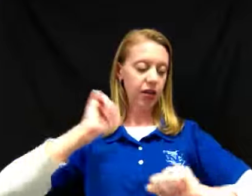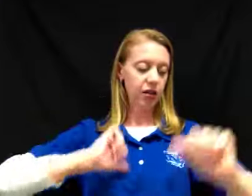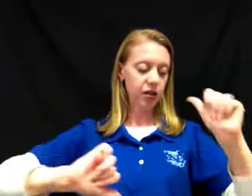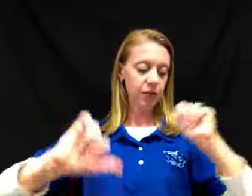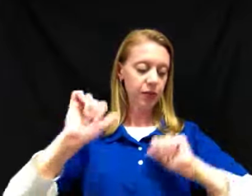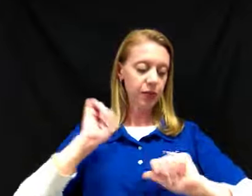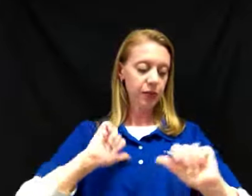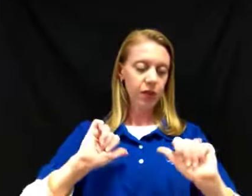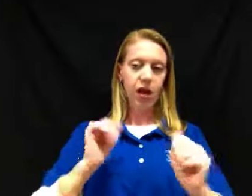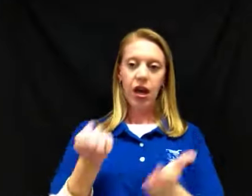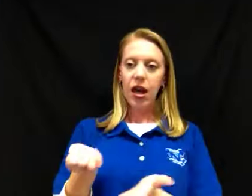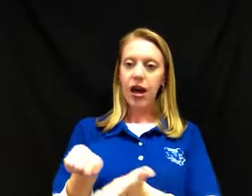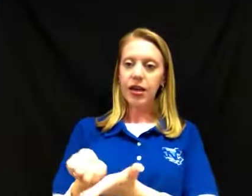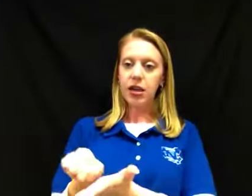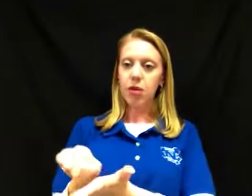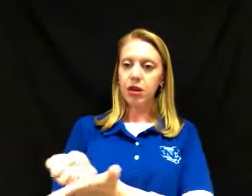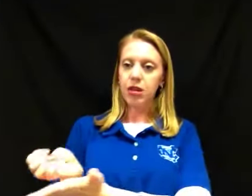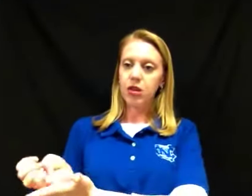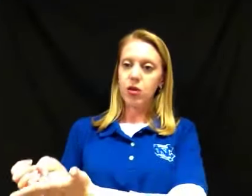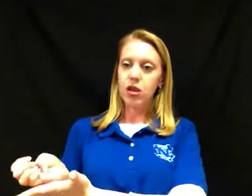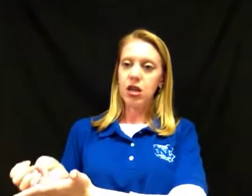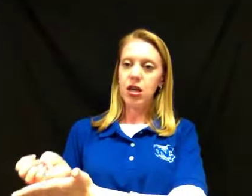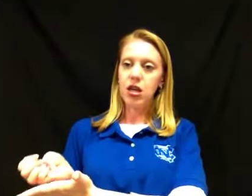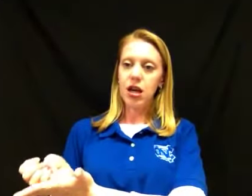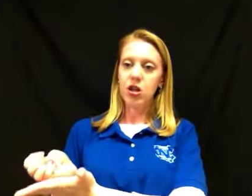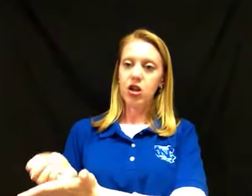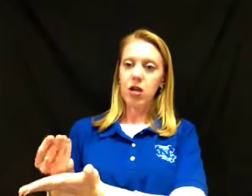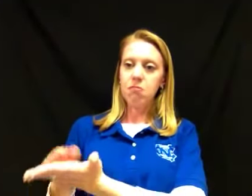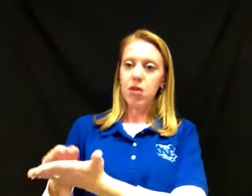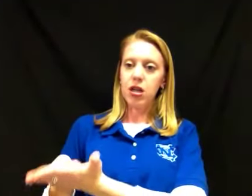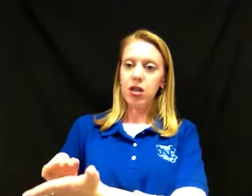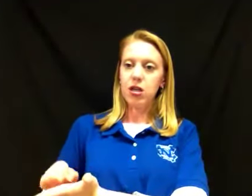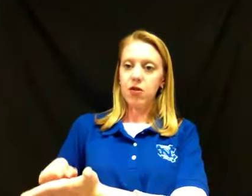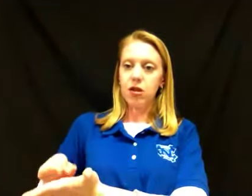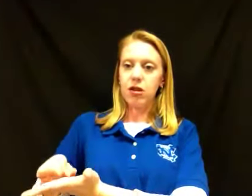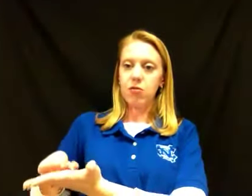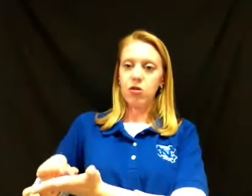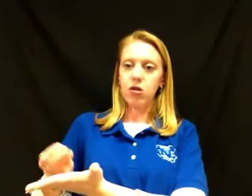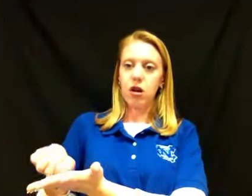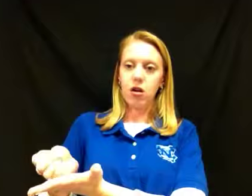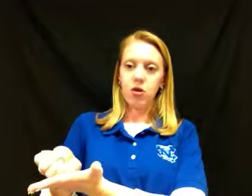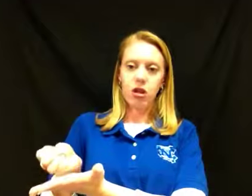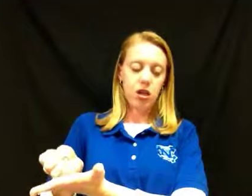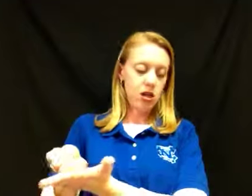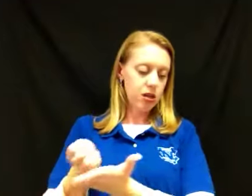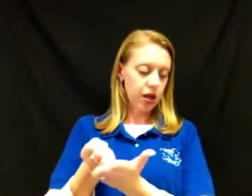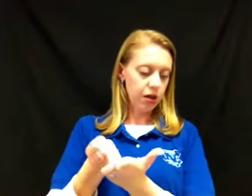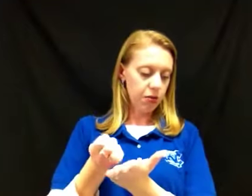acting. Economics, that's with an E hand shape. Money is a very similar sign with an E, it's